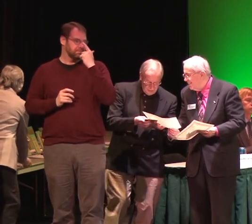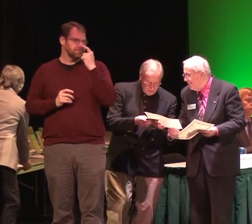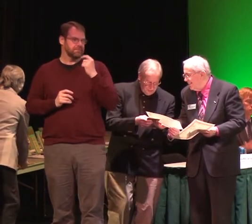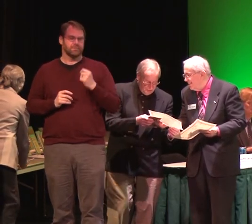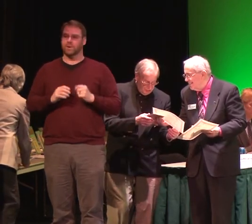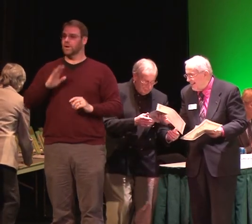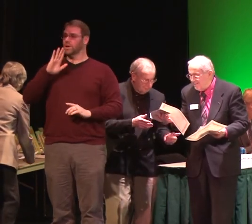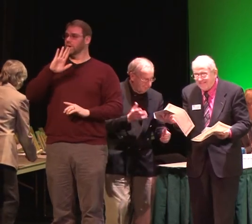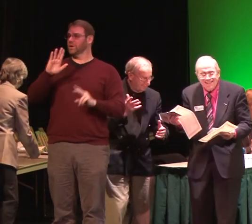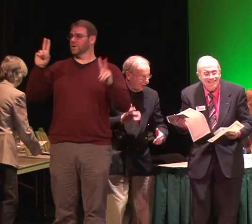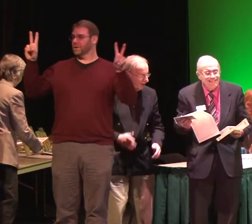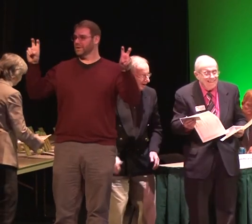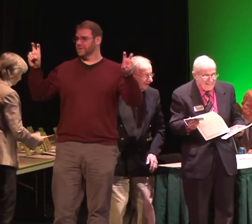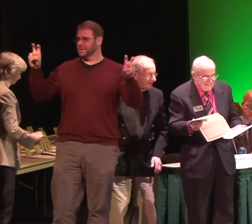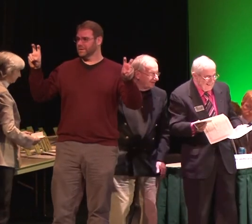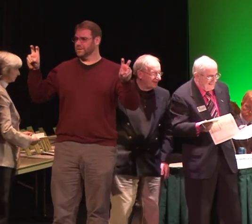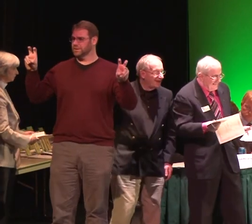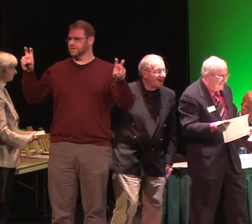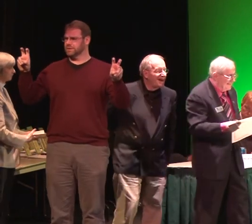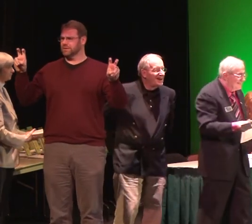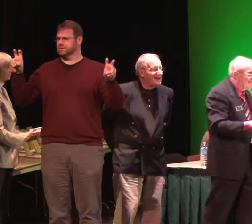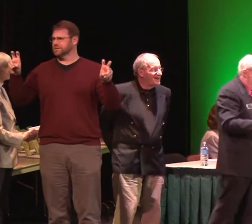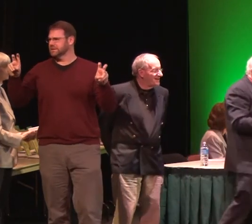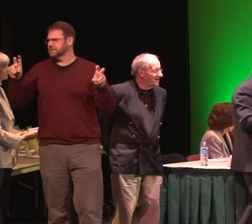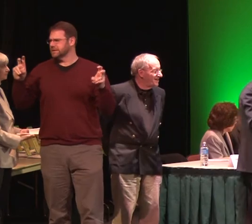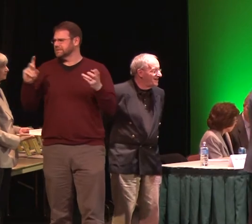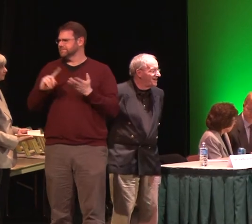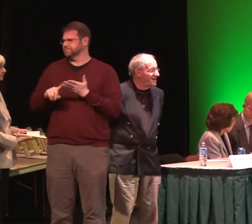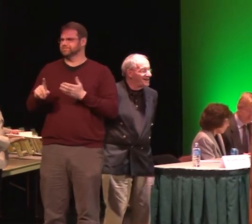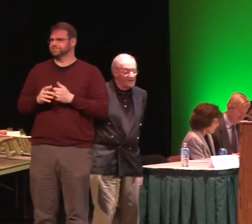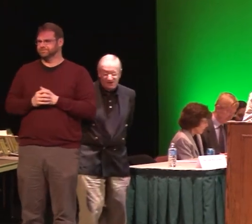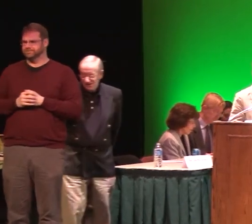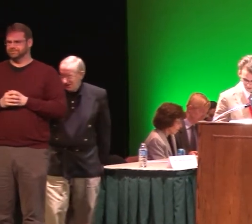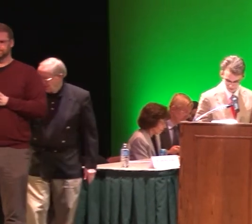For their project, Yeast Busters.